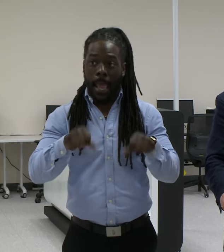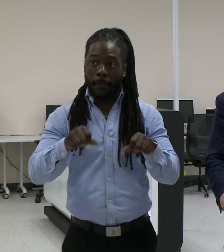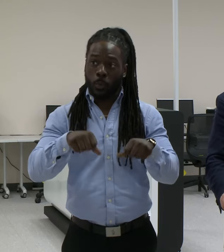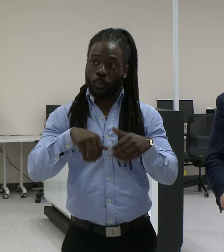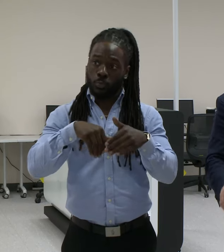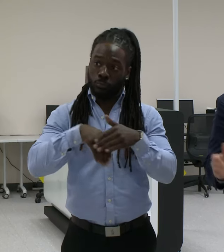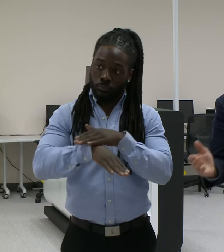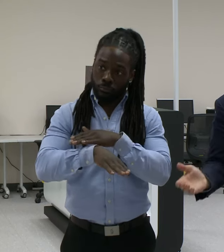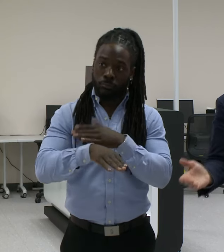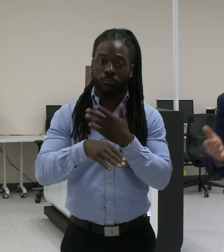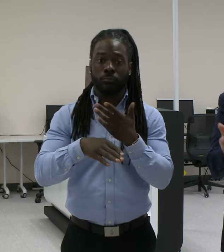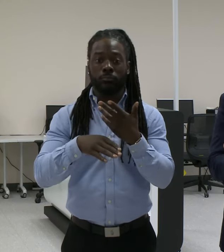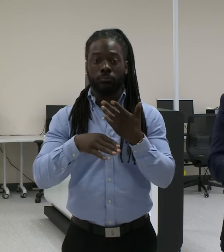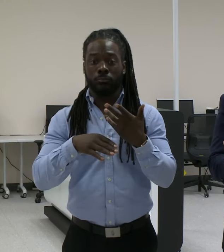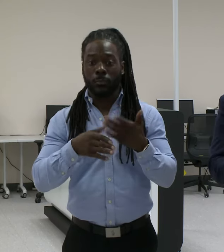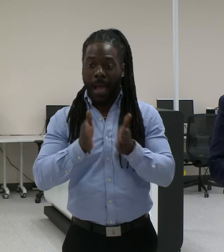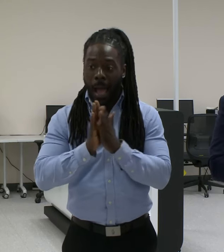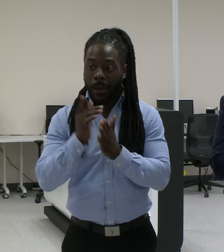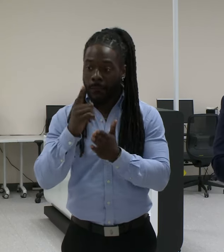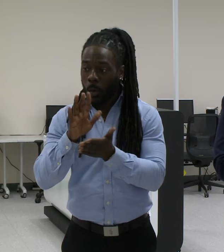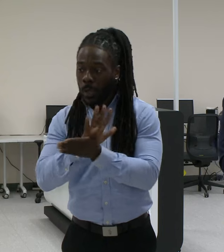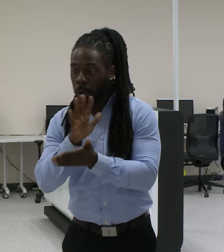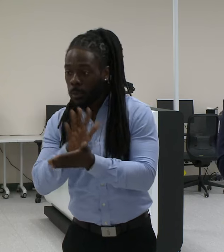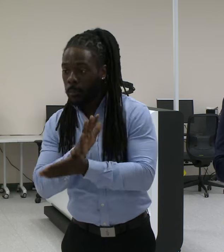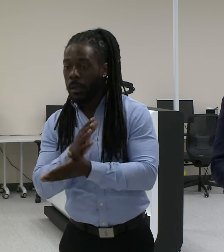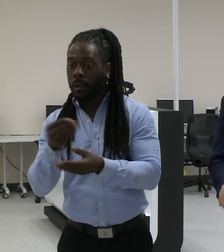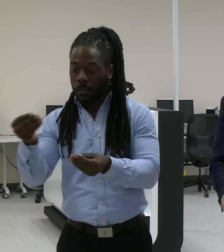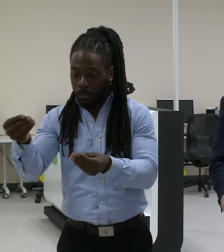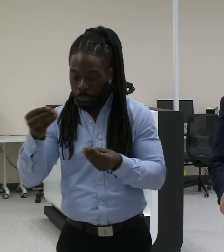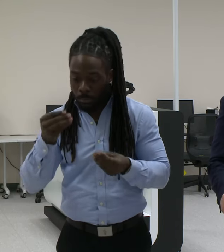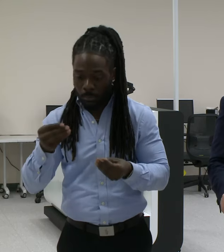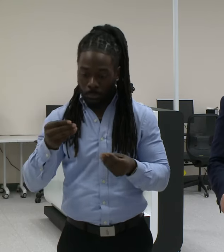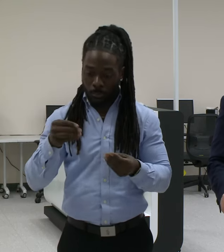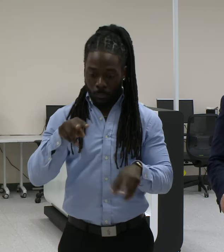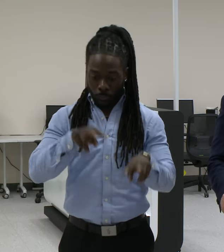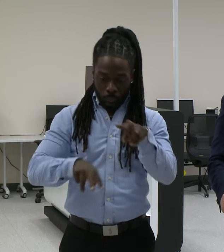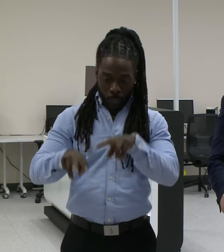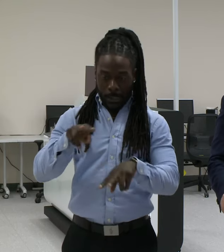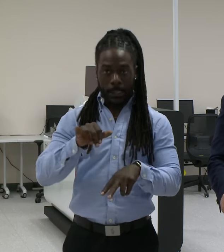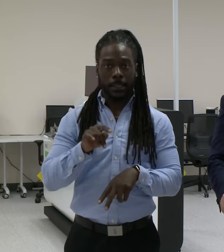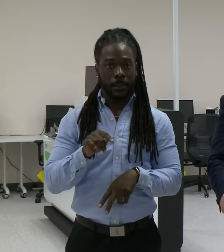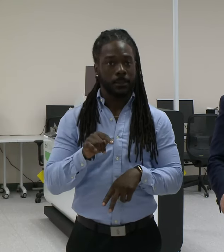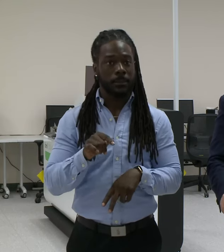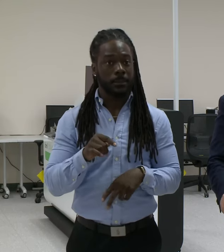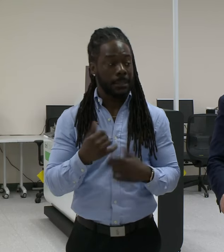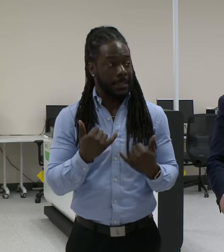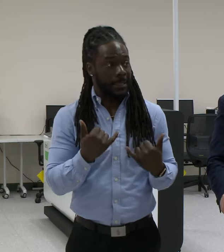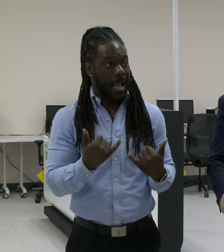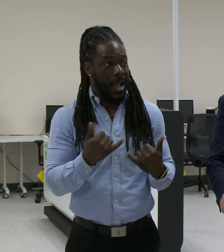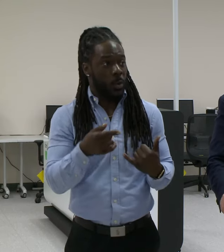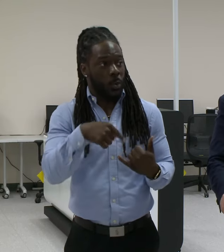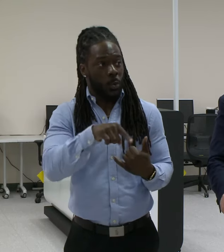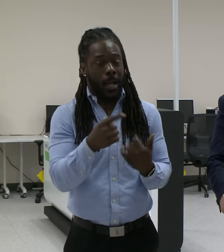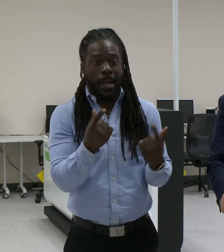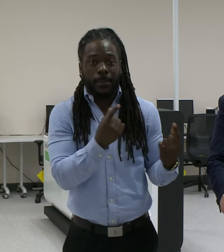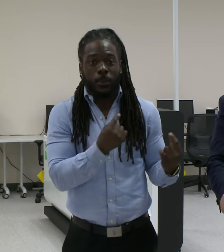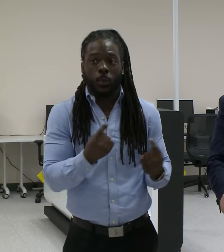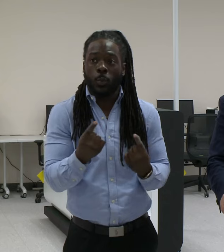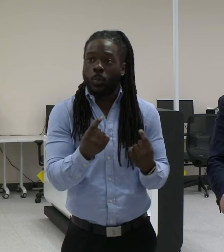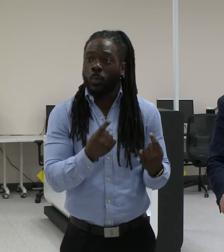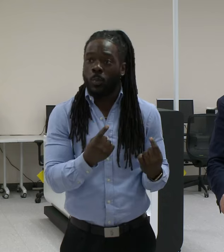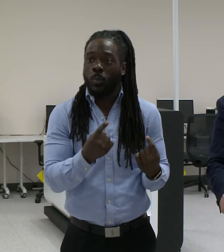to sort of ask for a document and have a chance to take a look at it. What you're doing here by